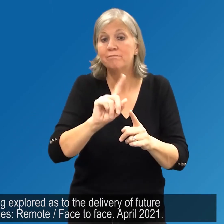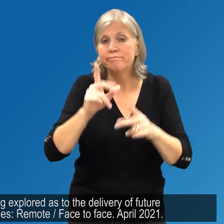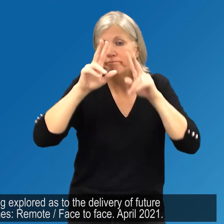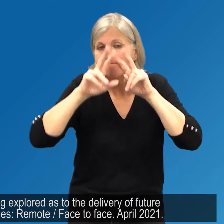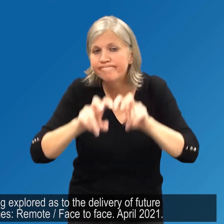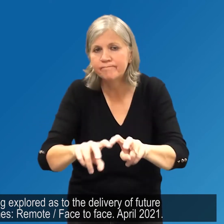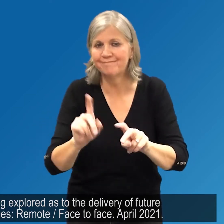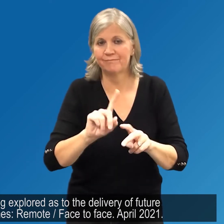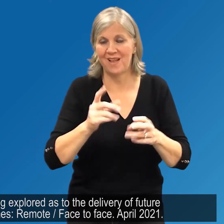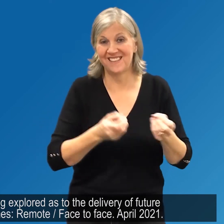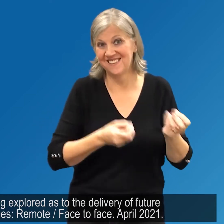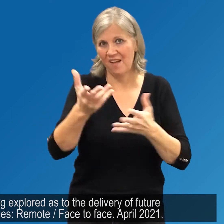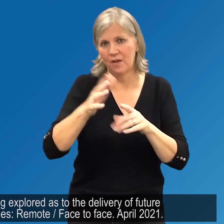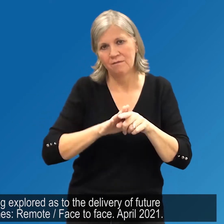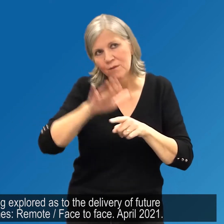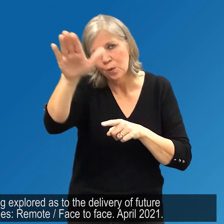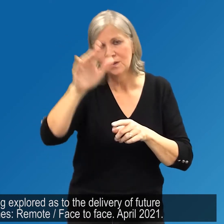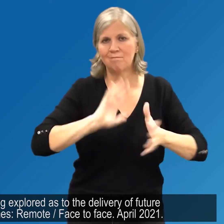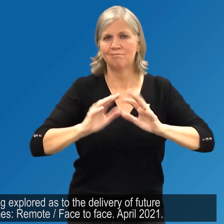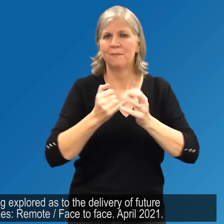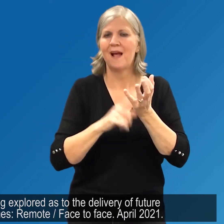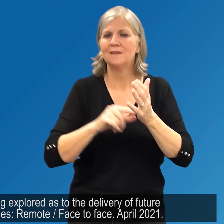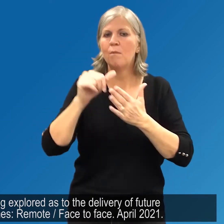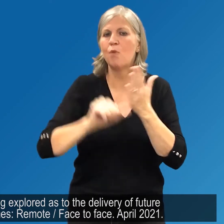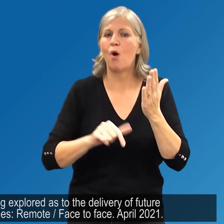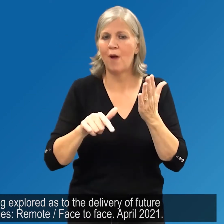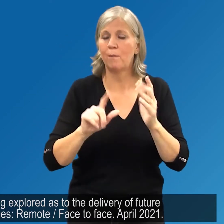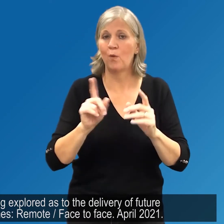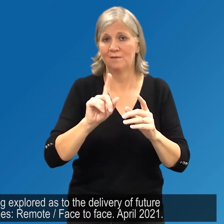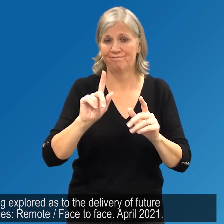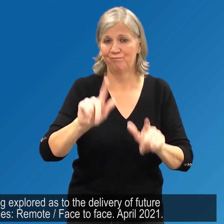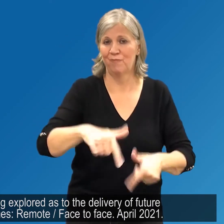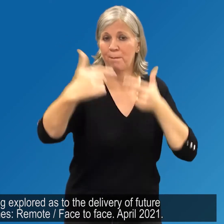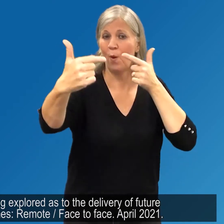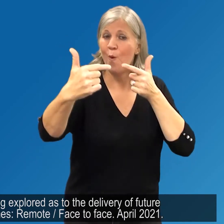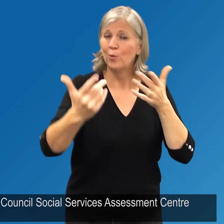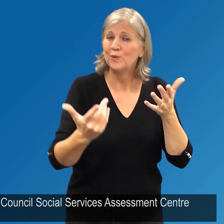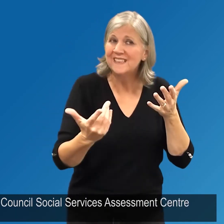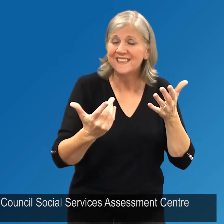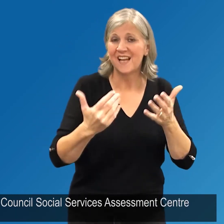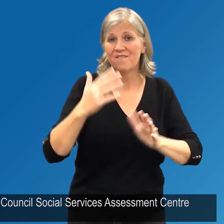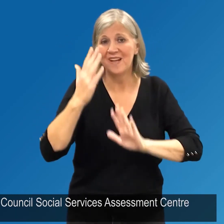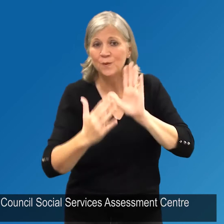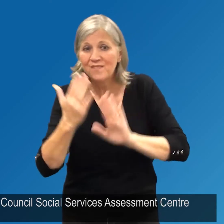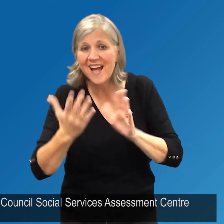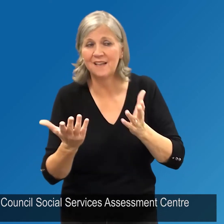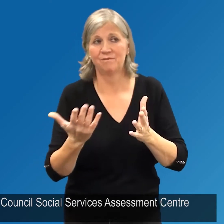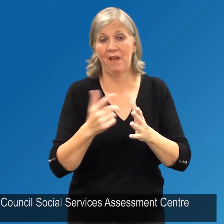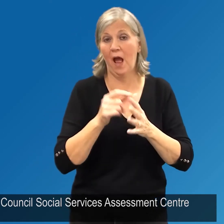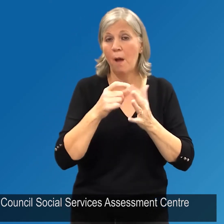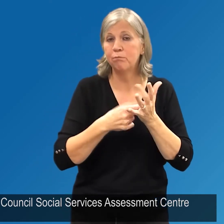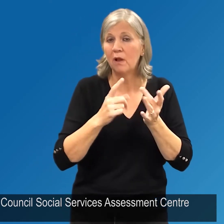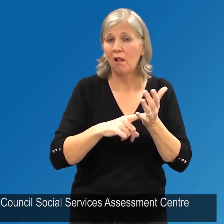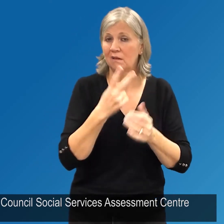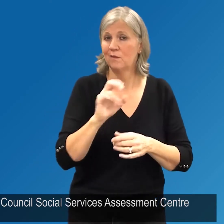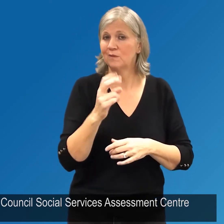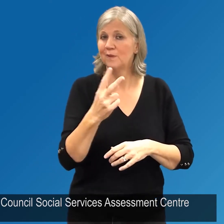future BSL programmes, remote/face-to-face. April 2021. Assigned to Falkirk Council